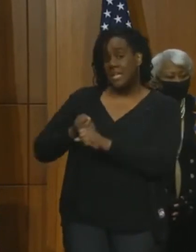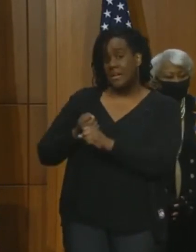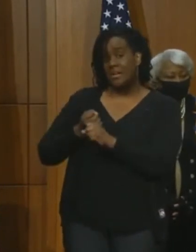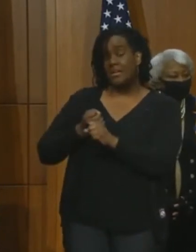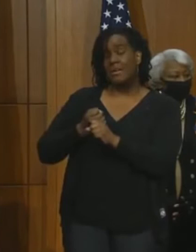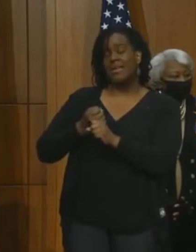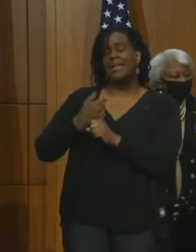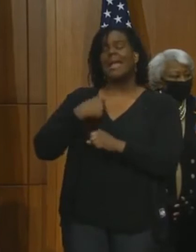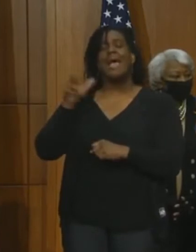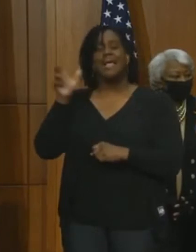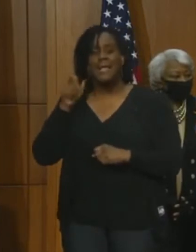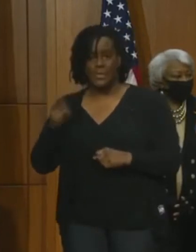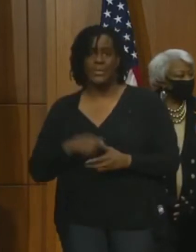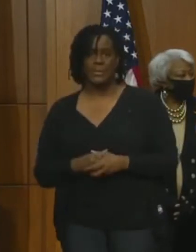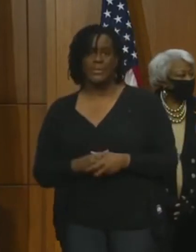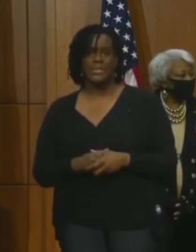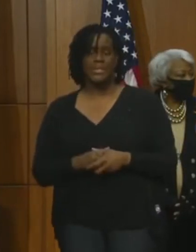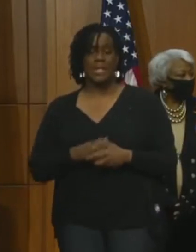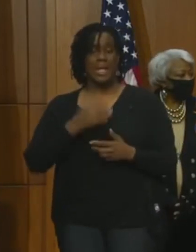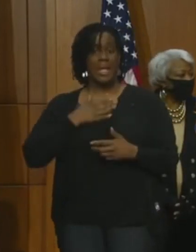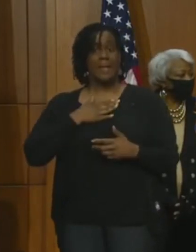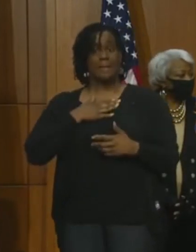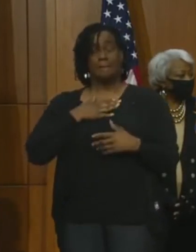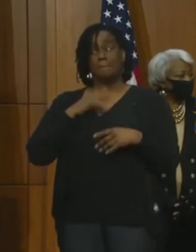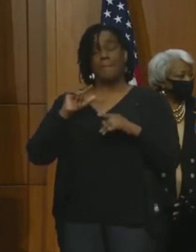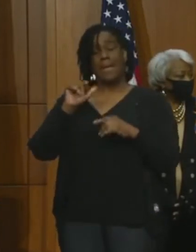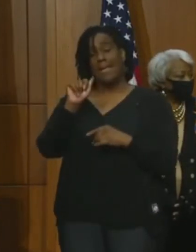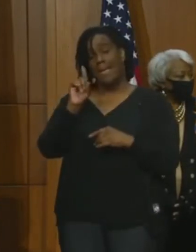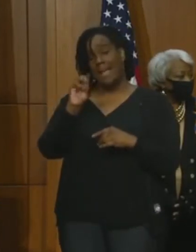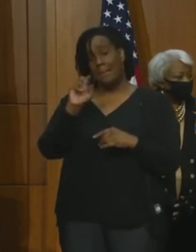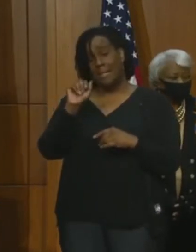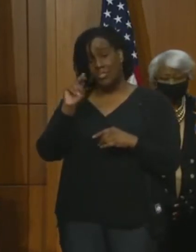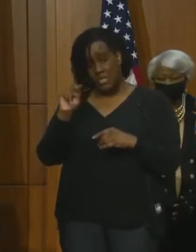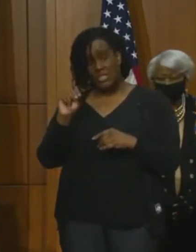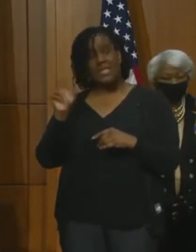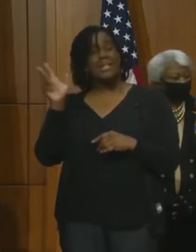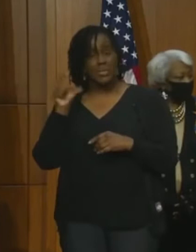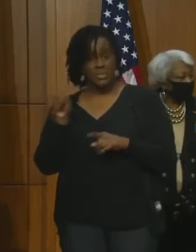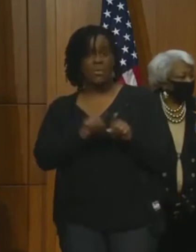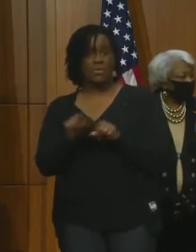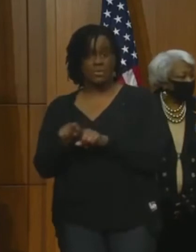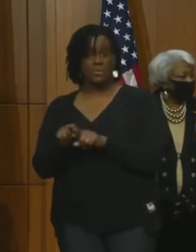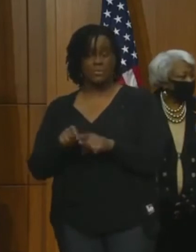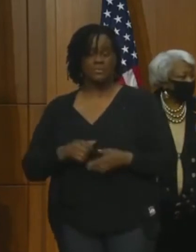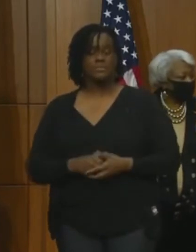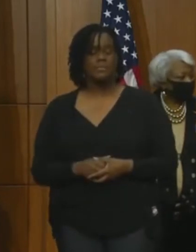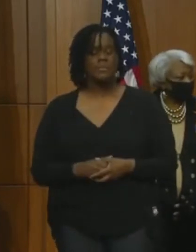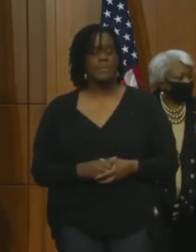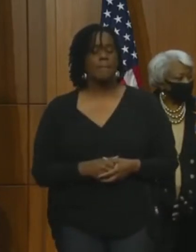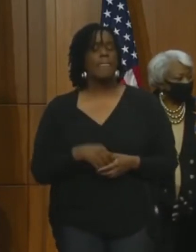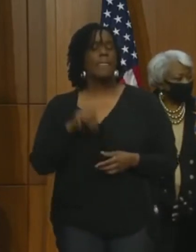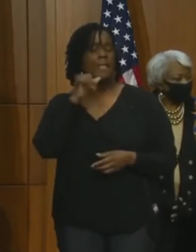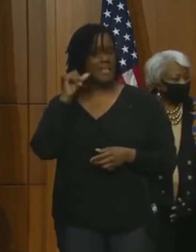I hear you, and my administration hears you. Yesterday, I attended